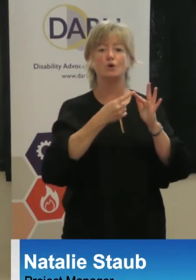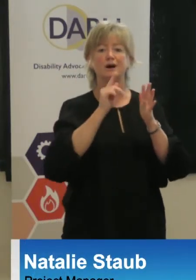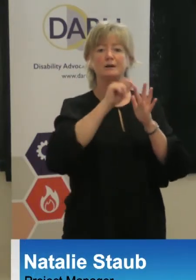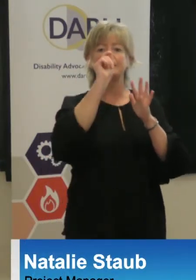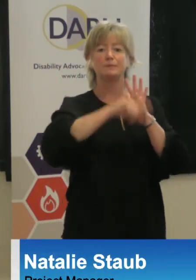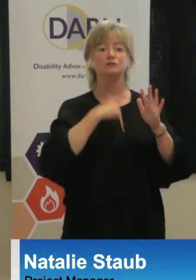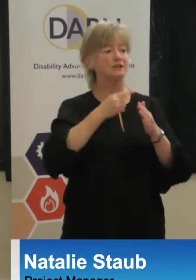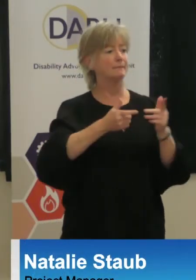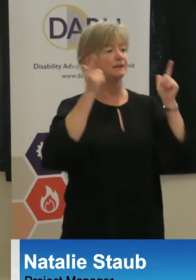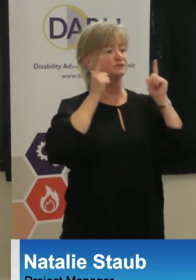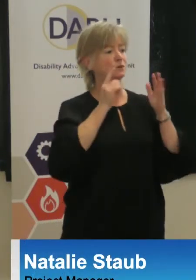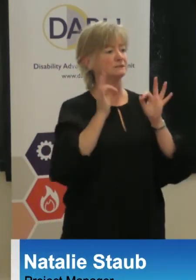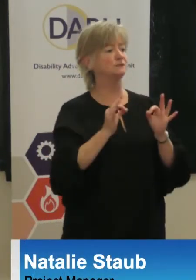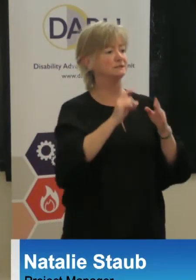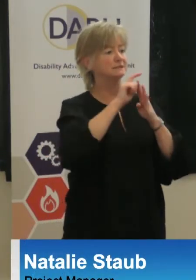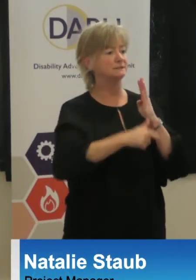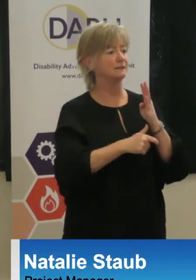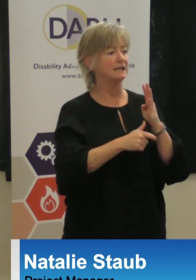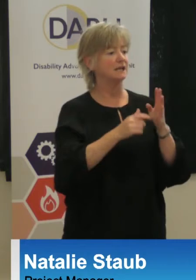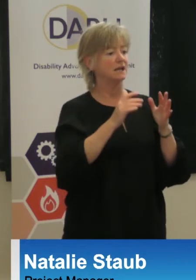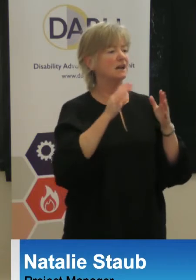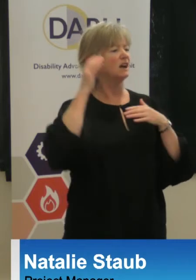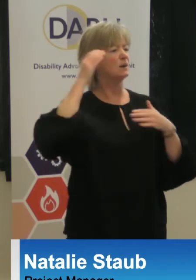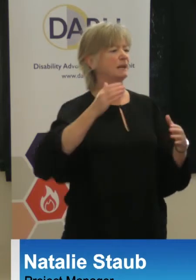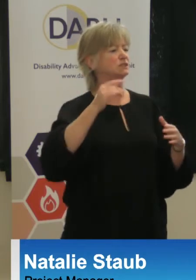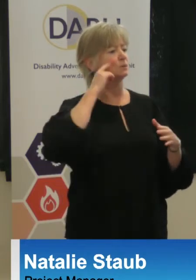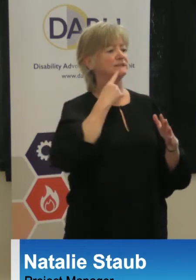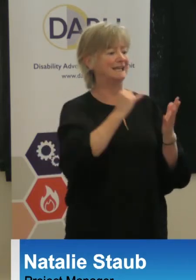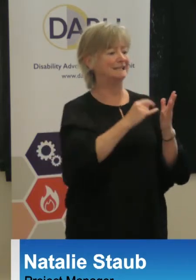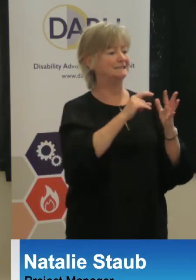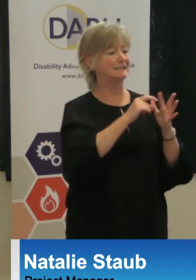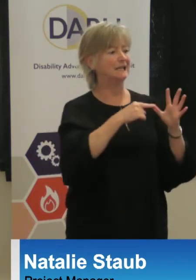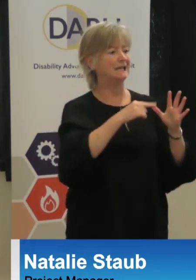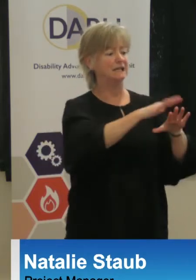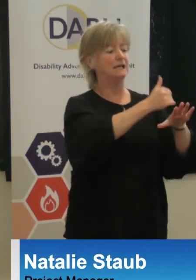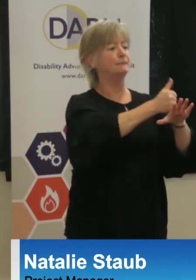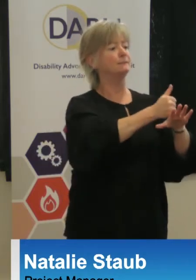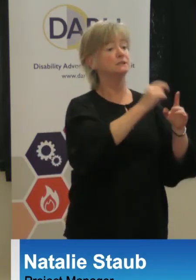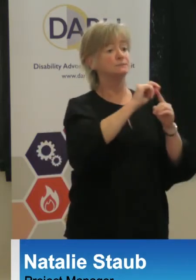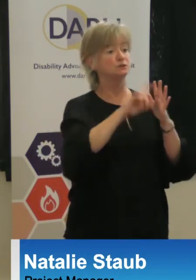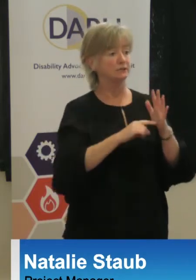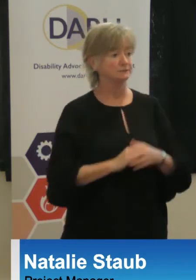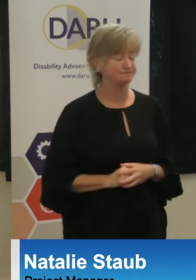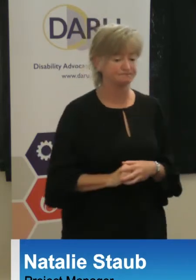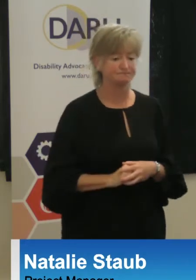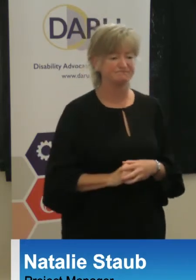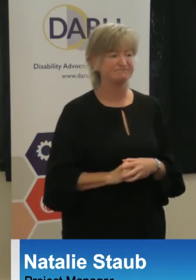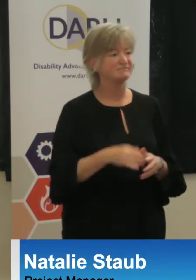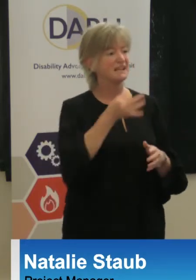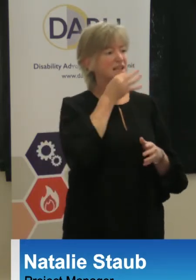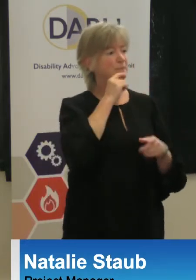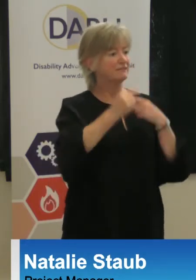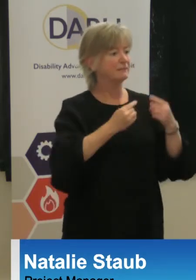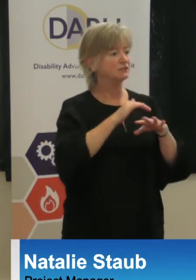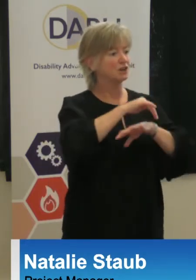Specialist Disability Accommodation, and I'll use SDA from now on, implementation project. A little bit about us. I'm not sure